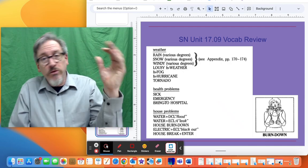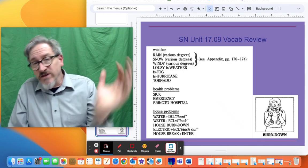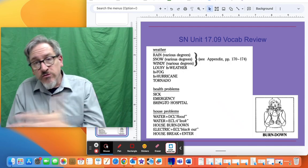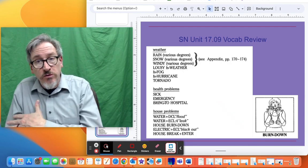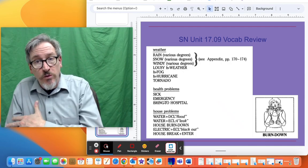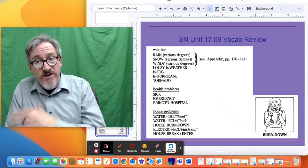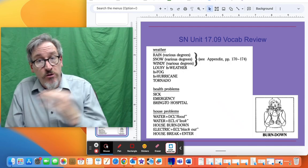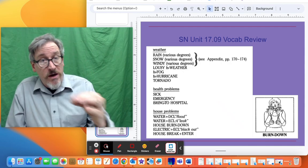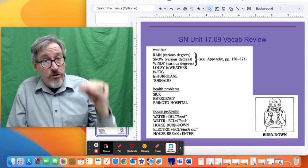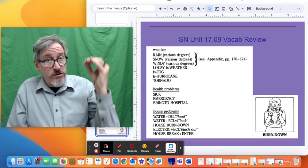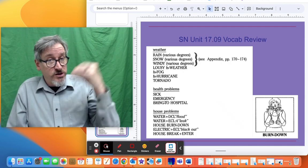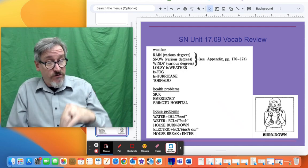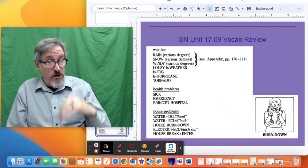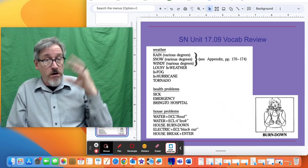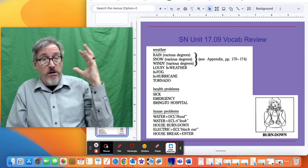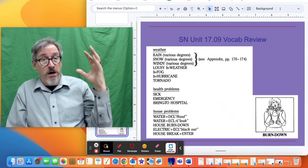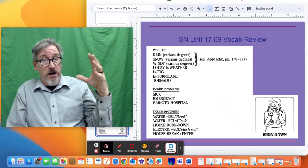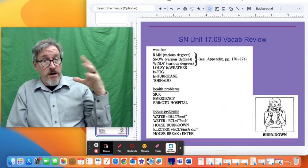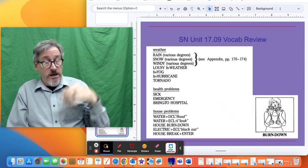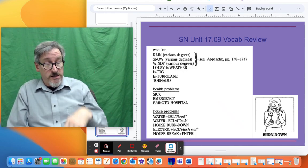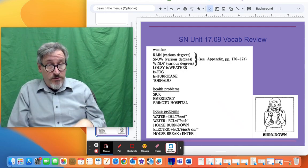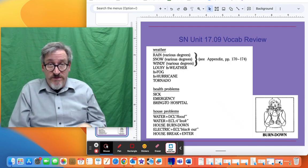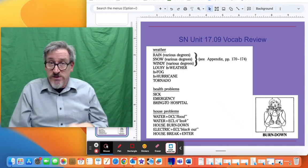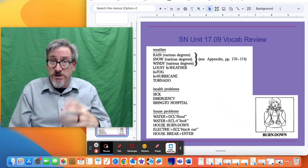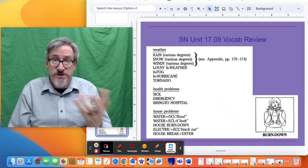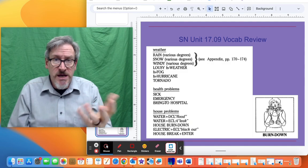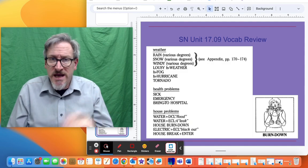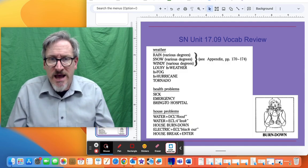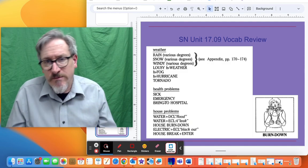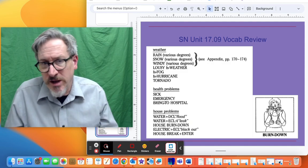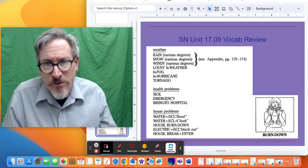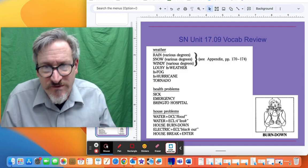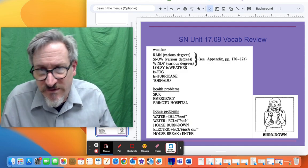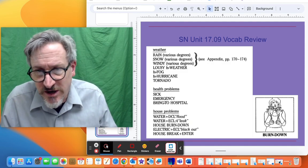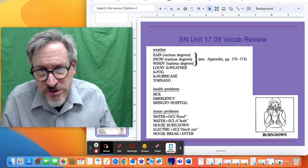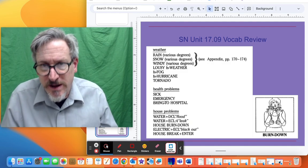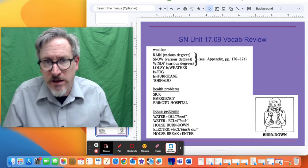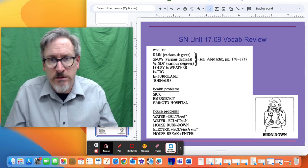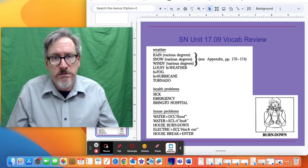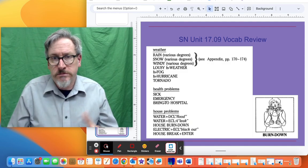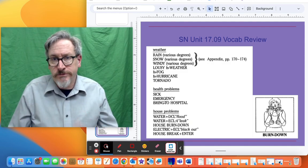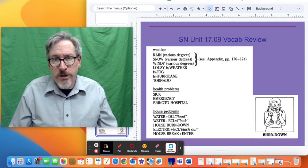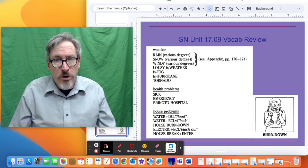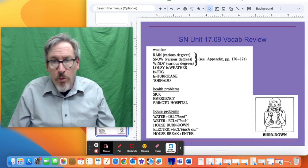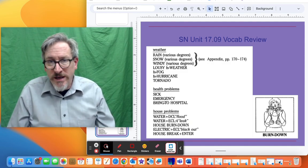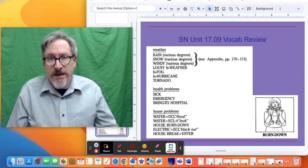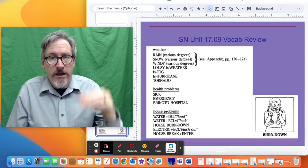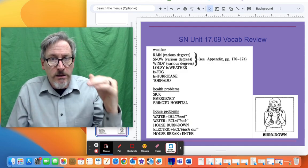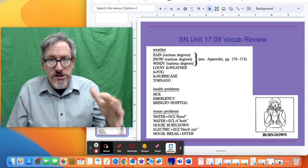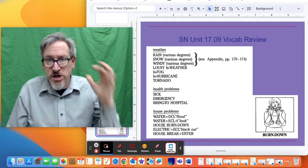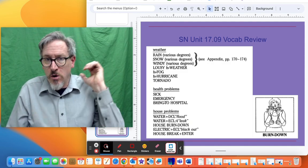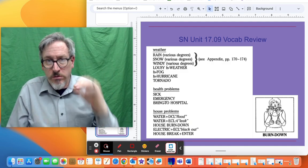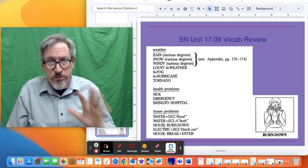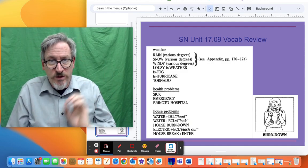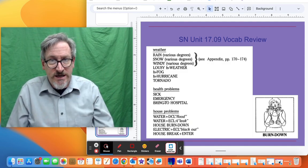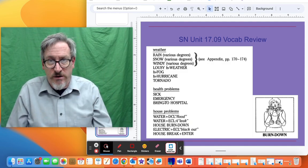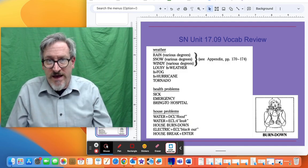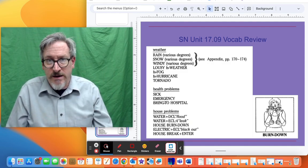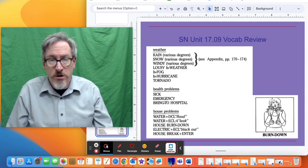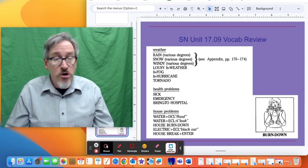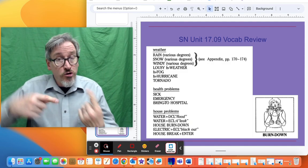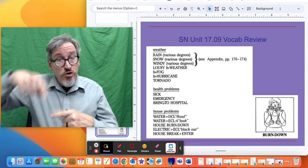We've done weather so far in some previous ones. Fingerspell, windy, snow. We did